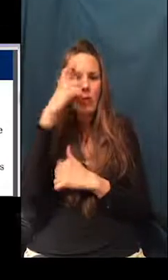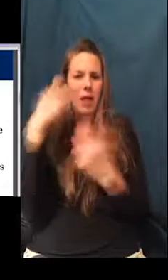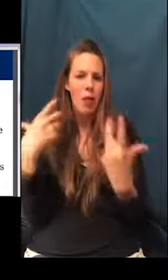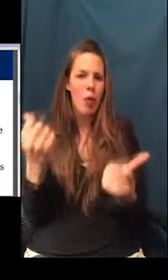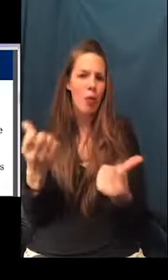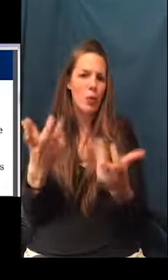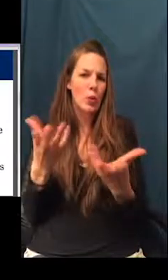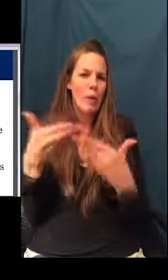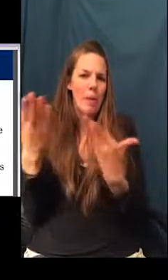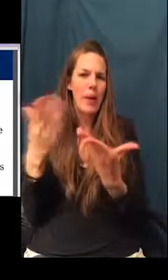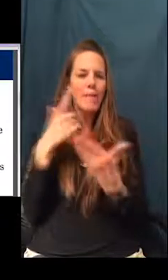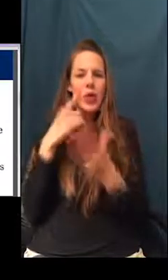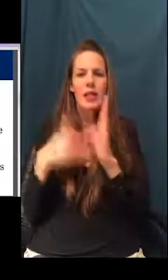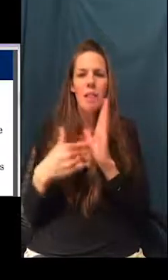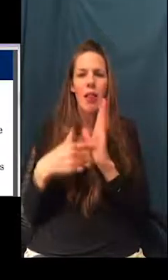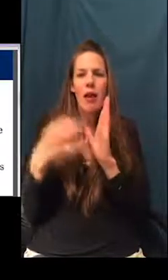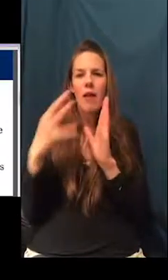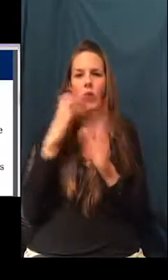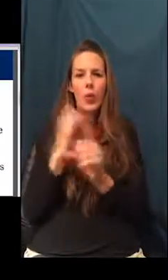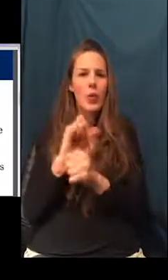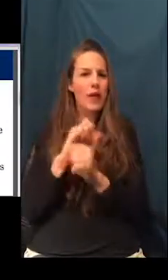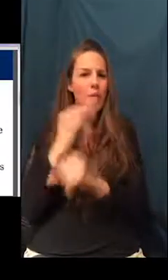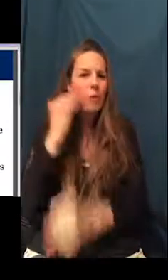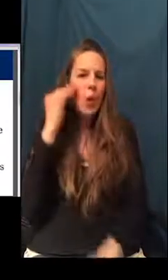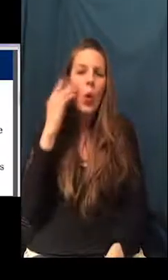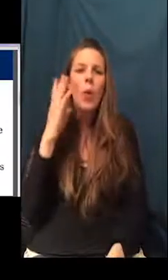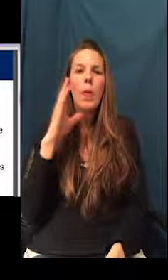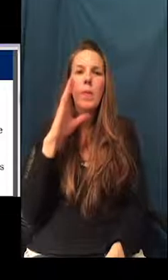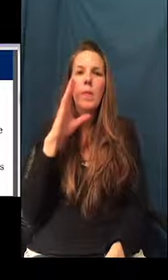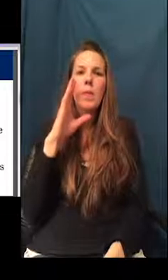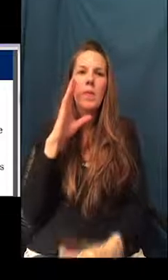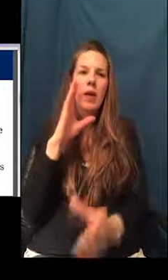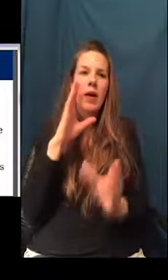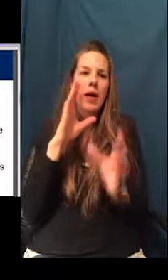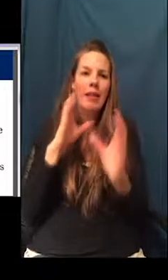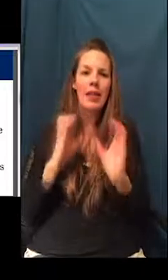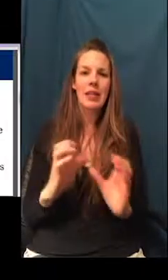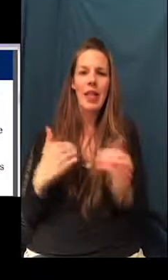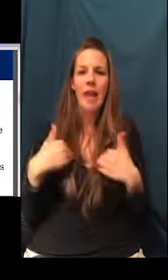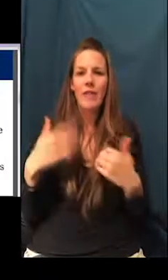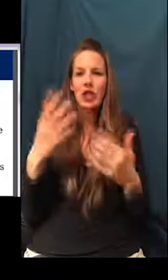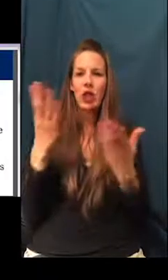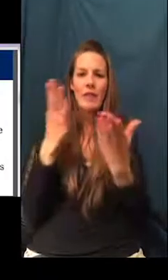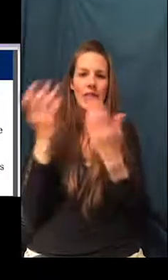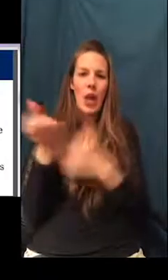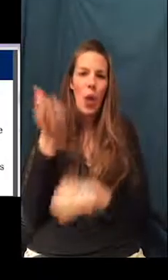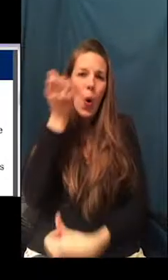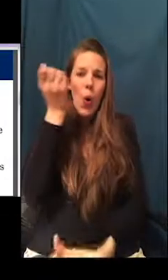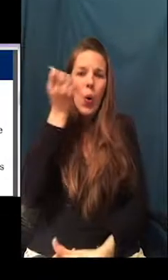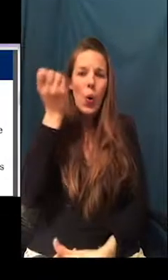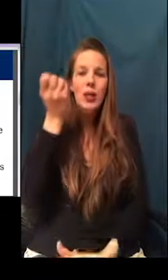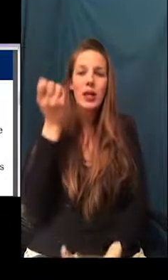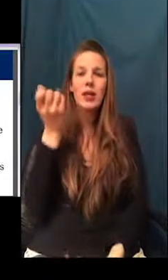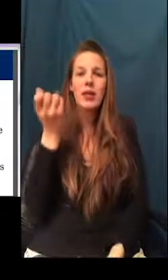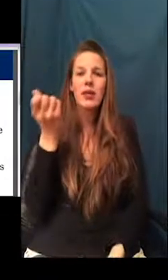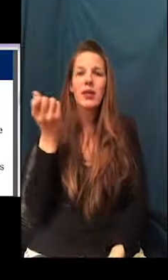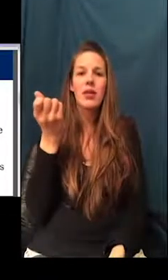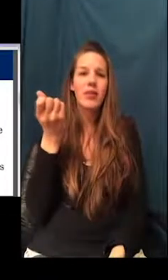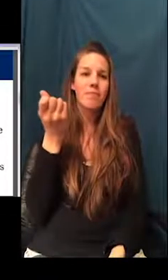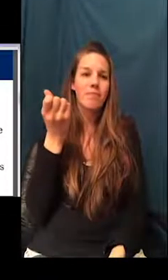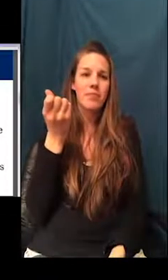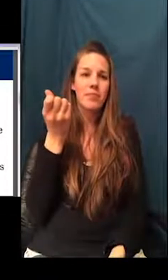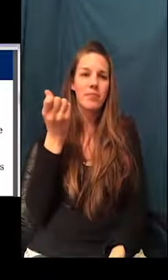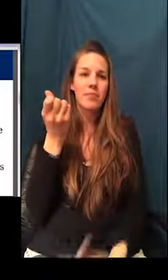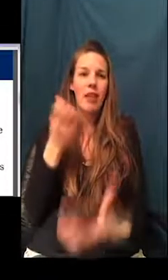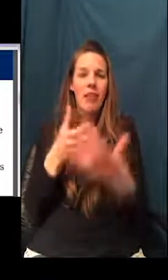health? For example, if they're working from home, clients that have services on hold, and they're